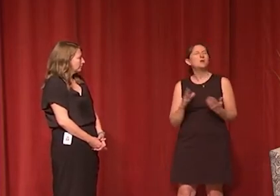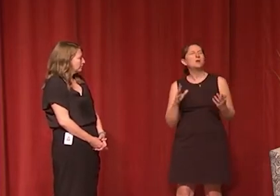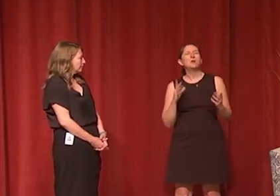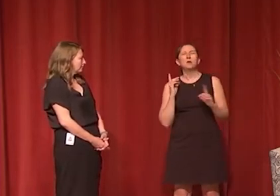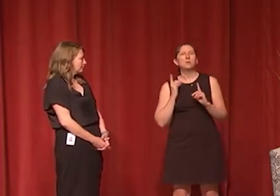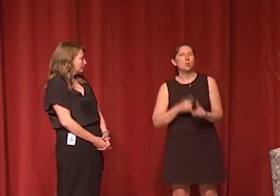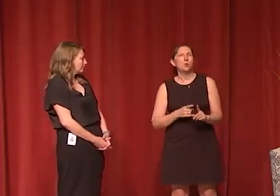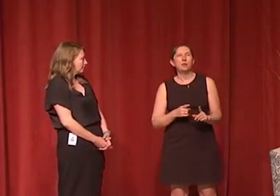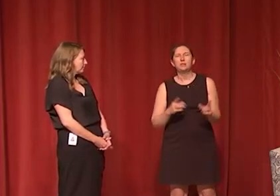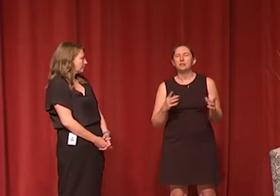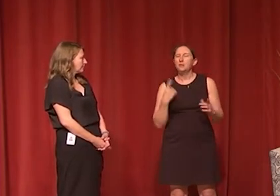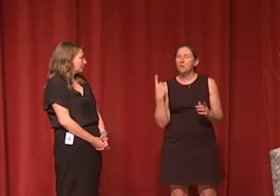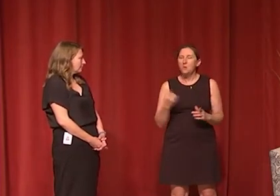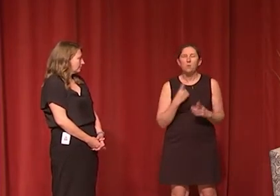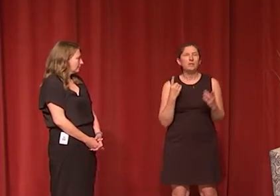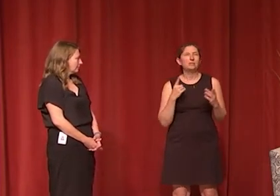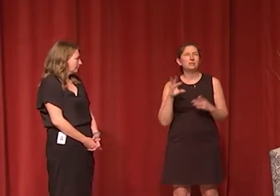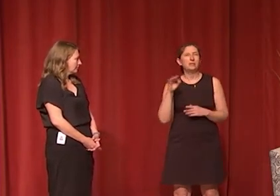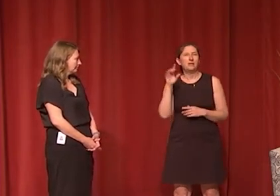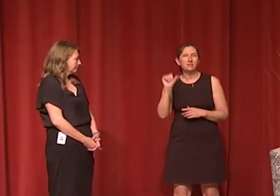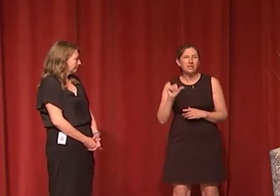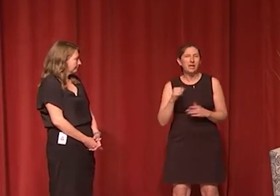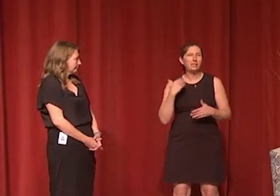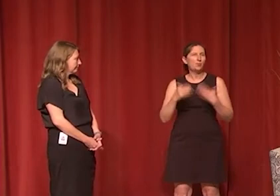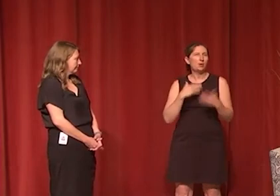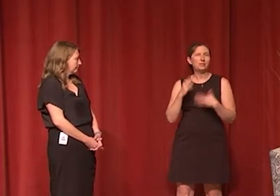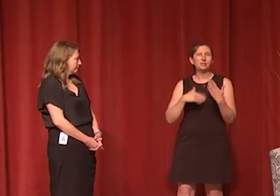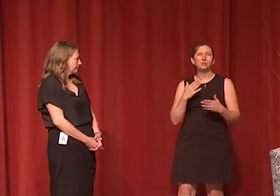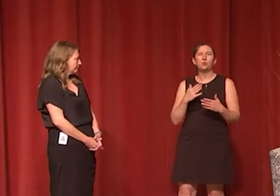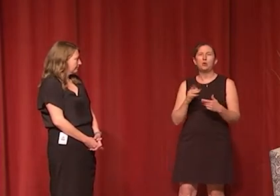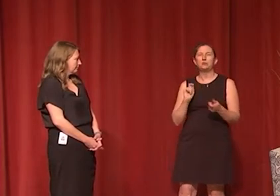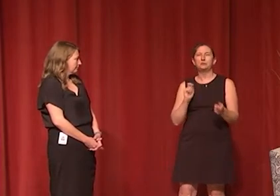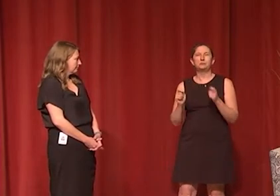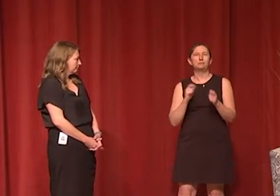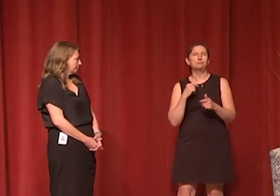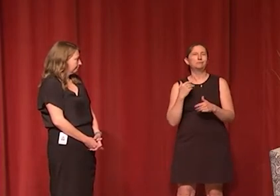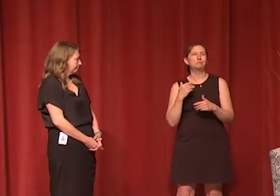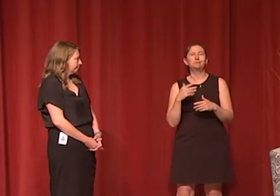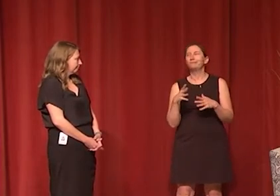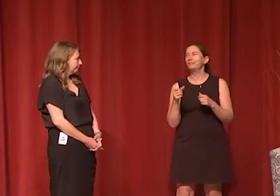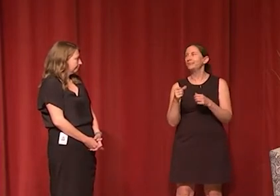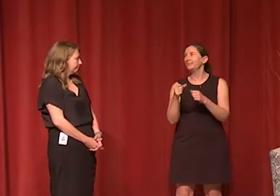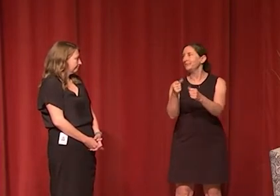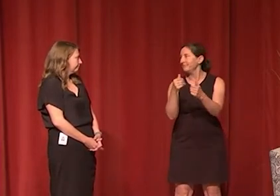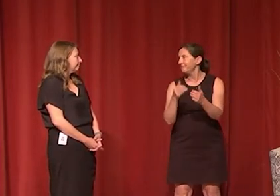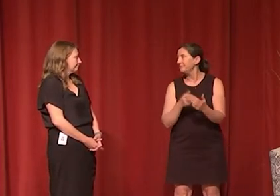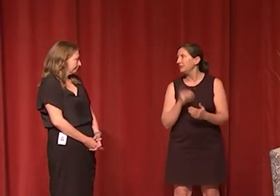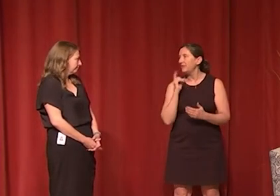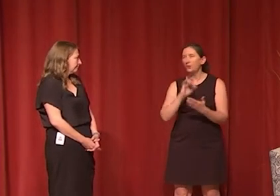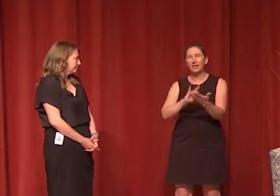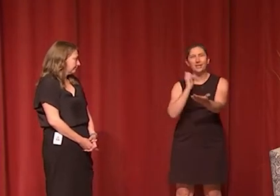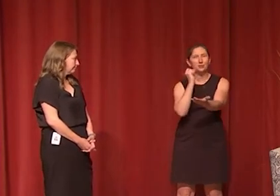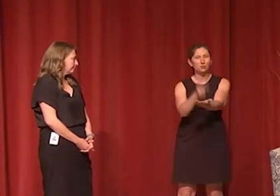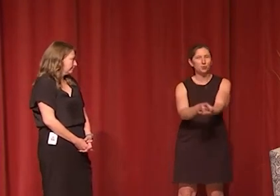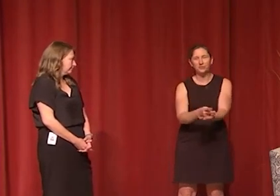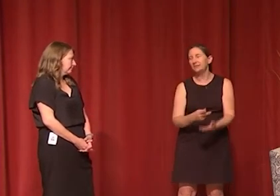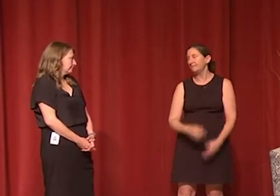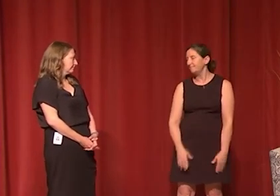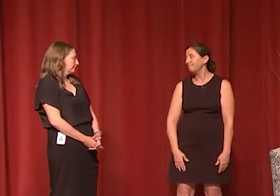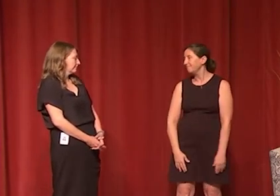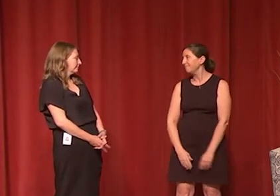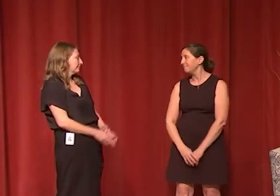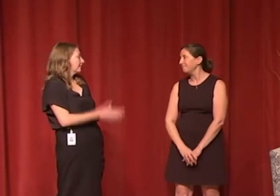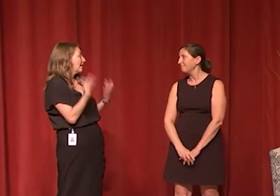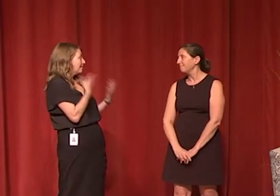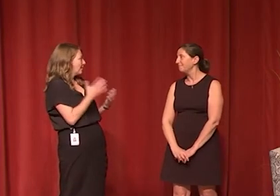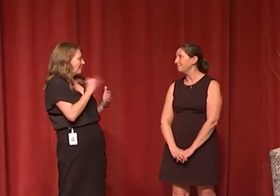in the therapy marketplace. Thank you for, I mean, that's such a great point about kind of all the various steps that go into getting drugs to market, and then